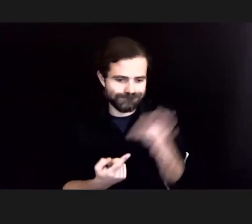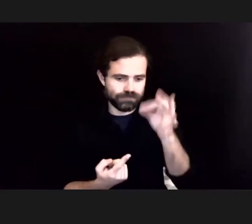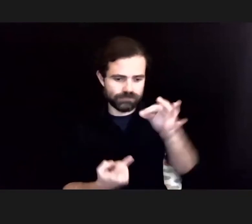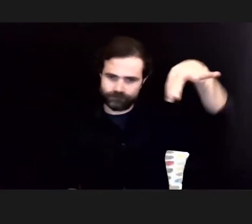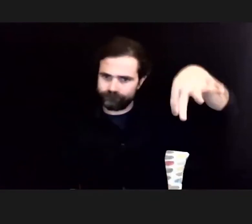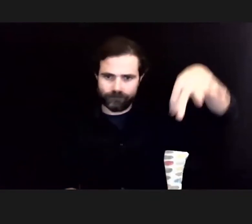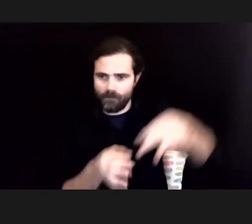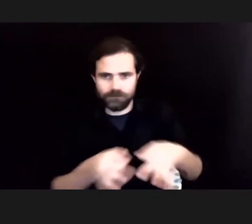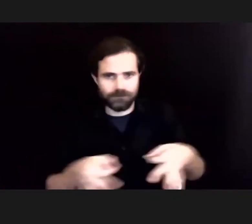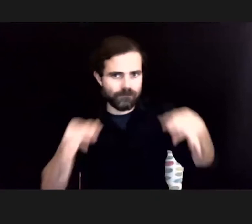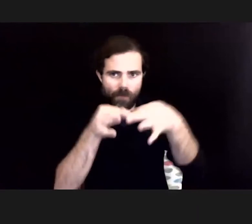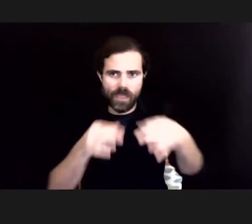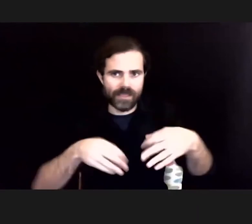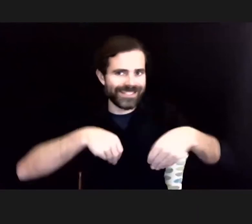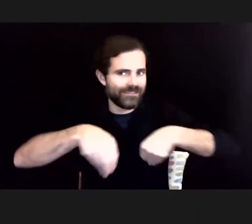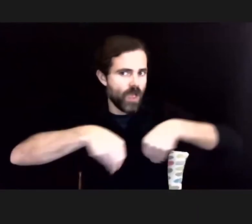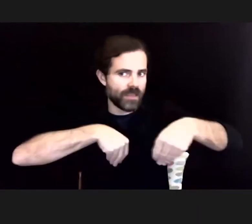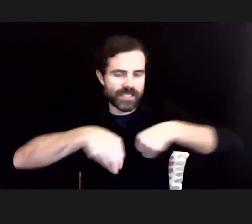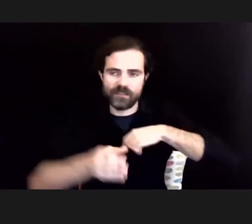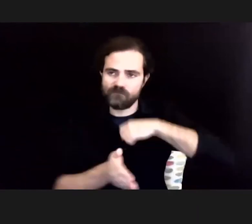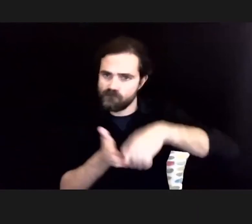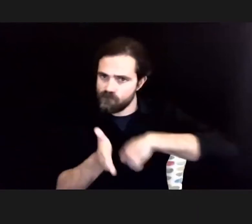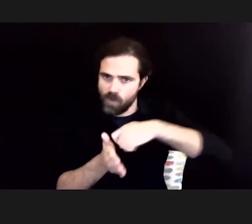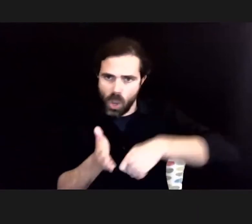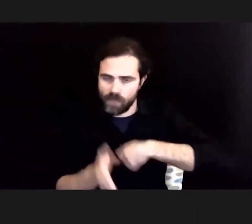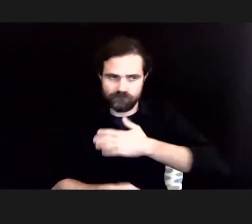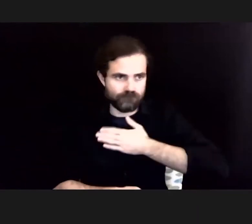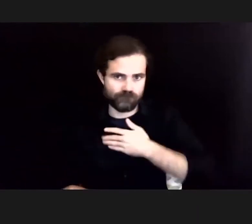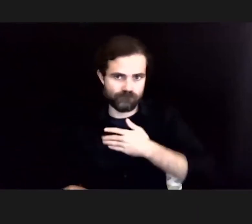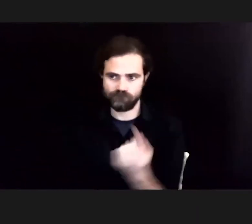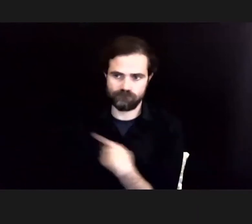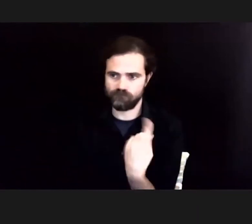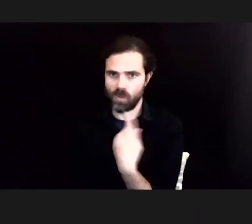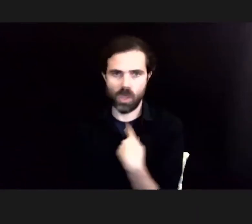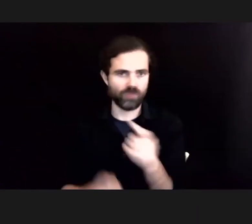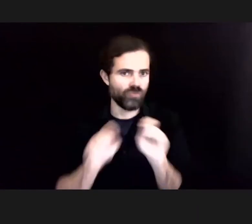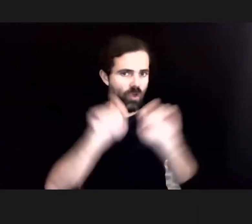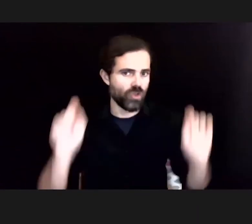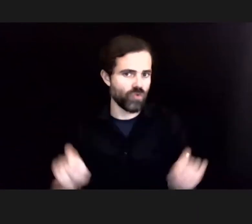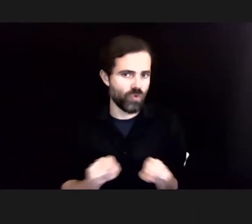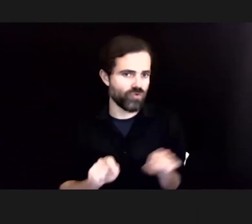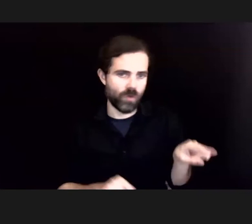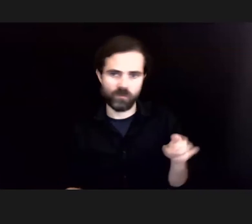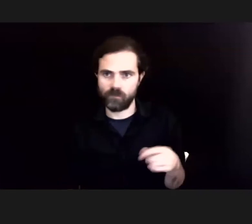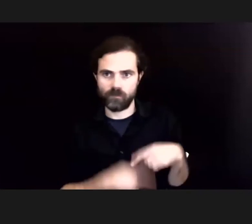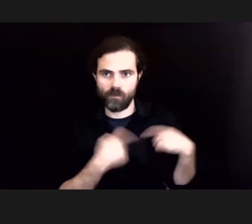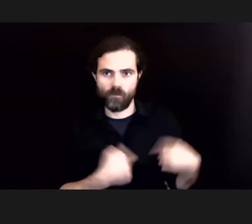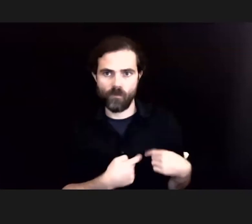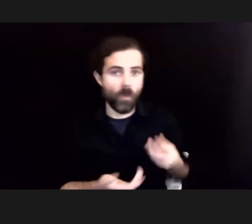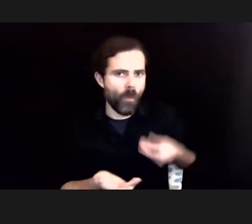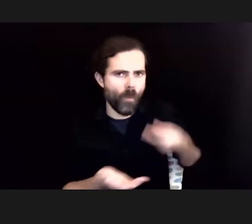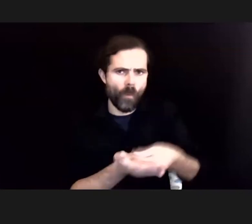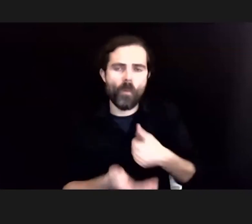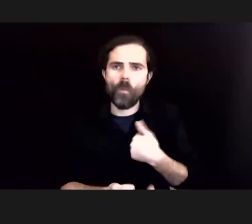every strategy that the philanthropic institutions carry out. And that is what we work towards every